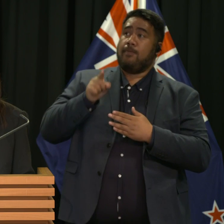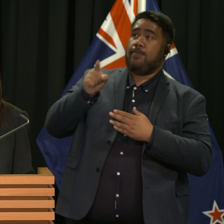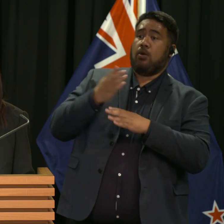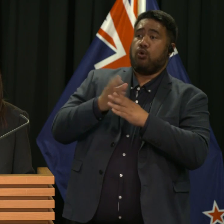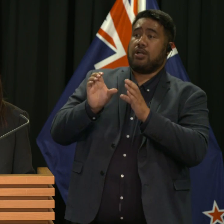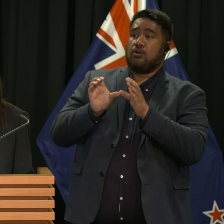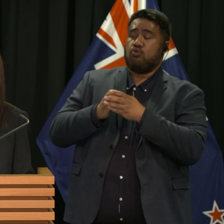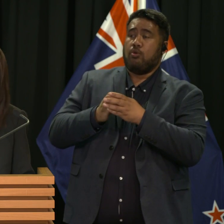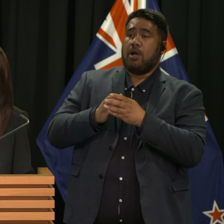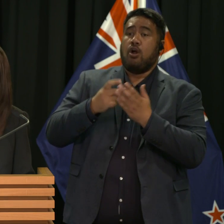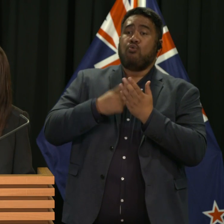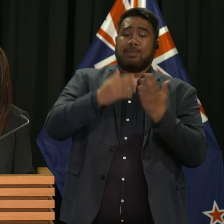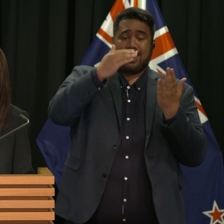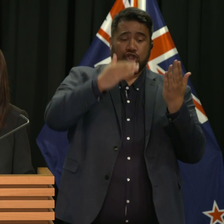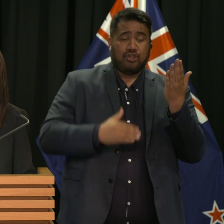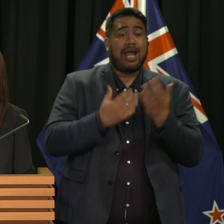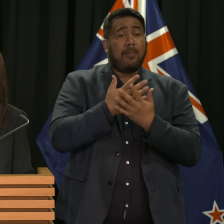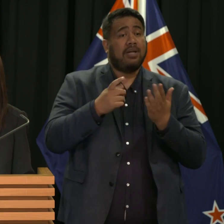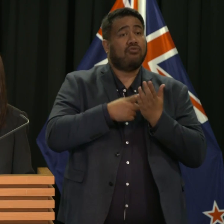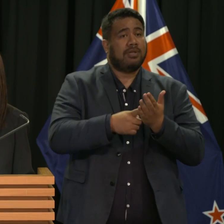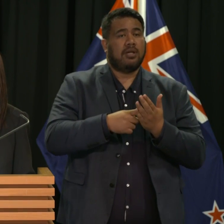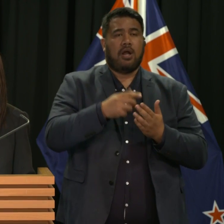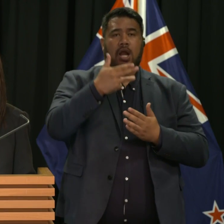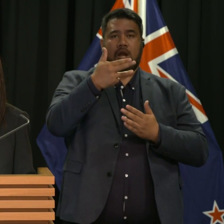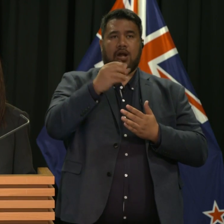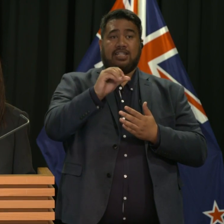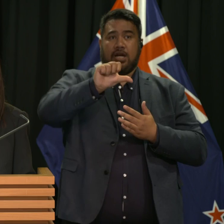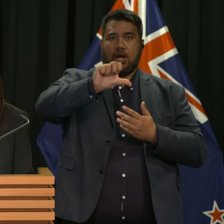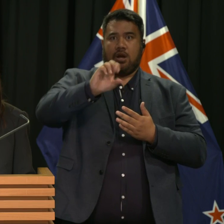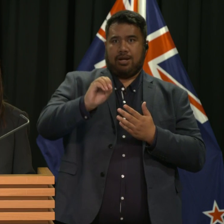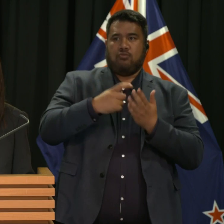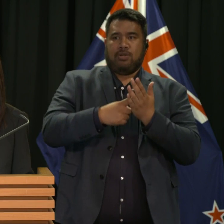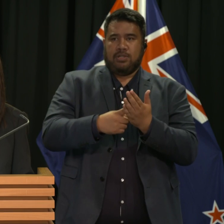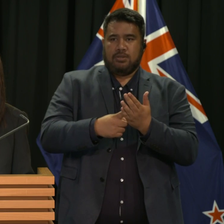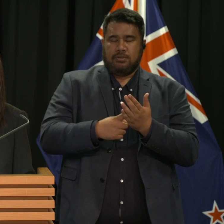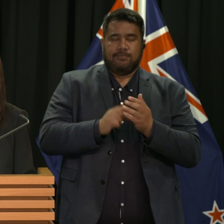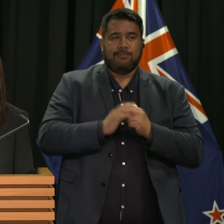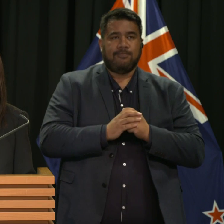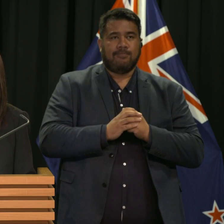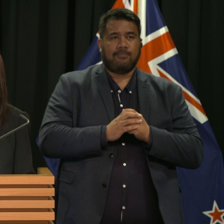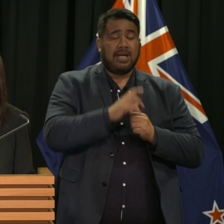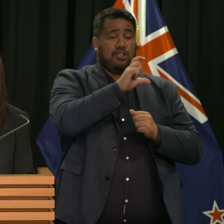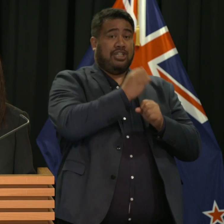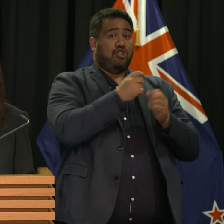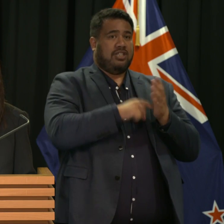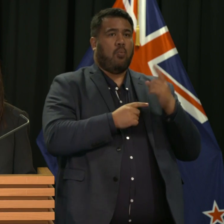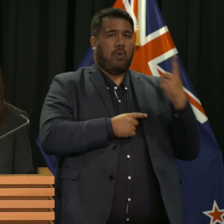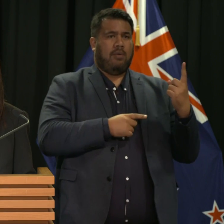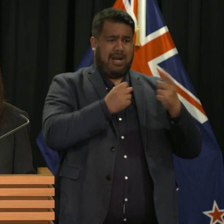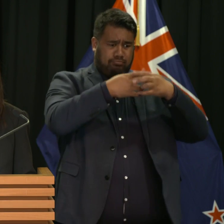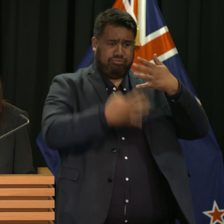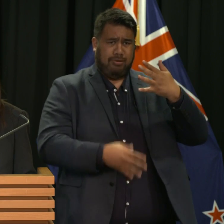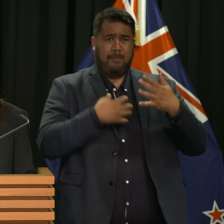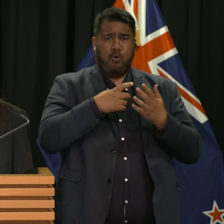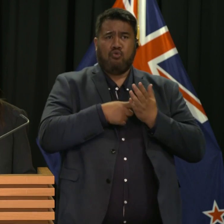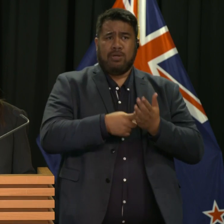by that group, over 90 recommendations. Capital gains tax only formed one part of that report. Minister Stuart Nash